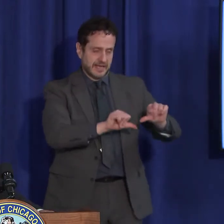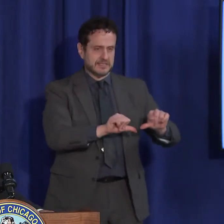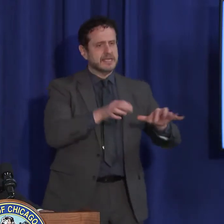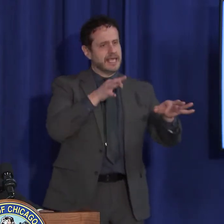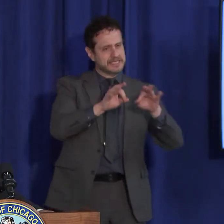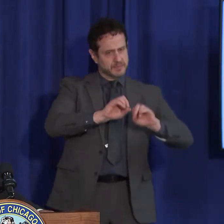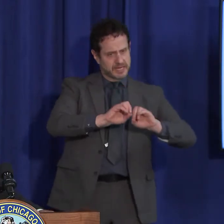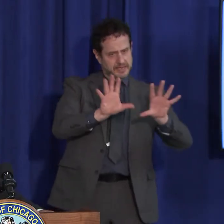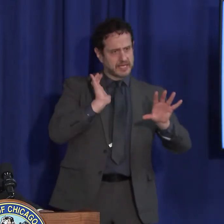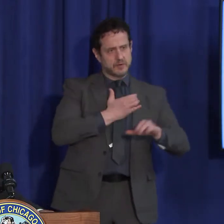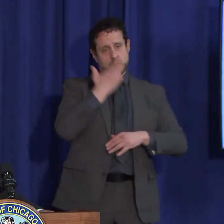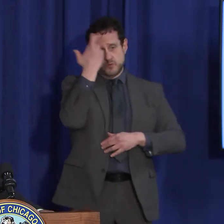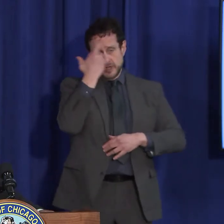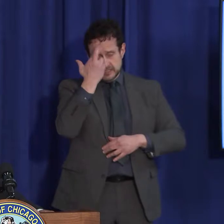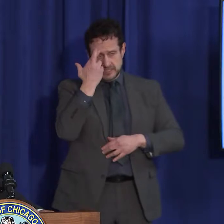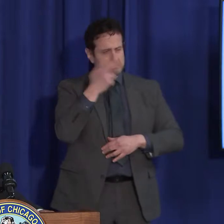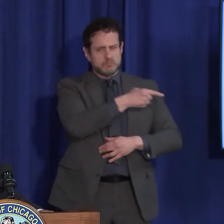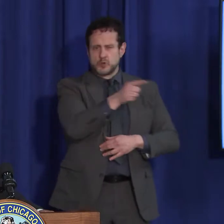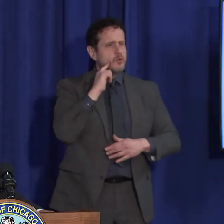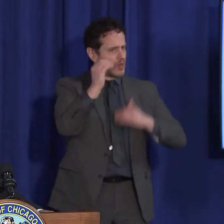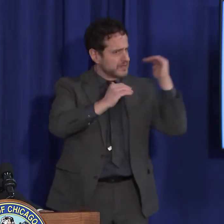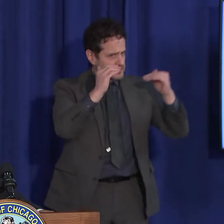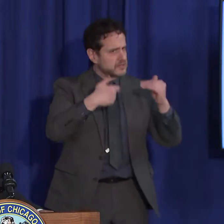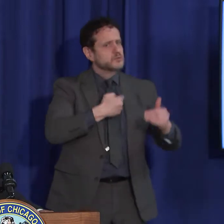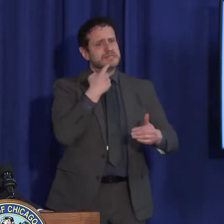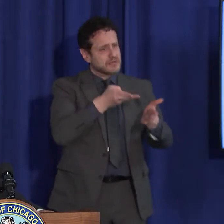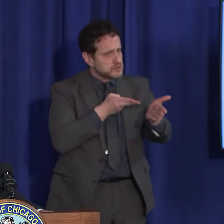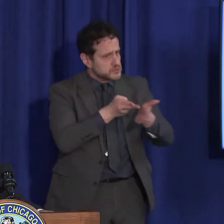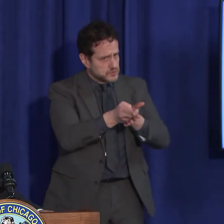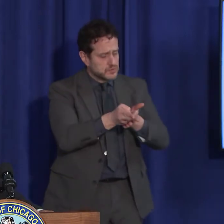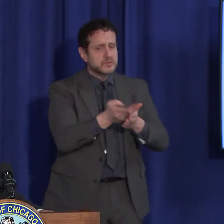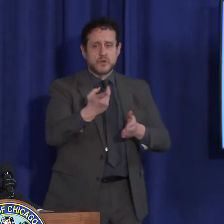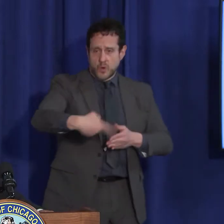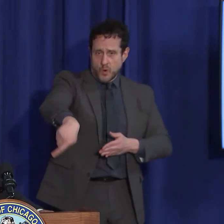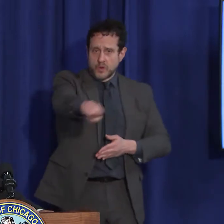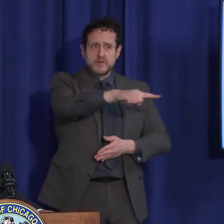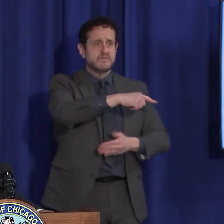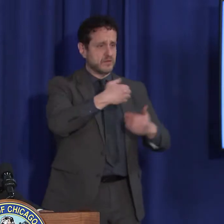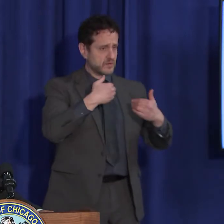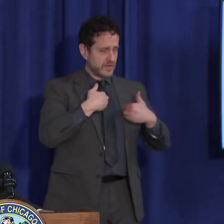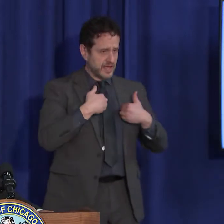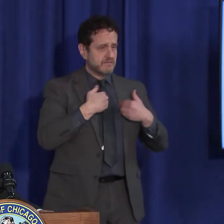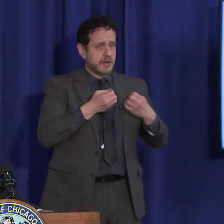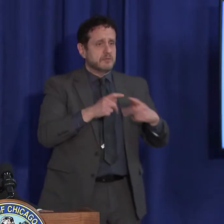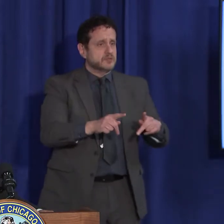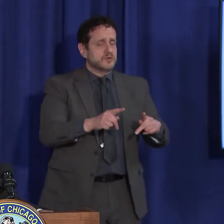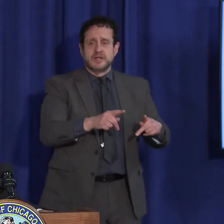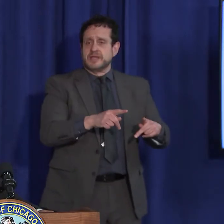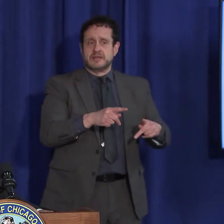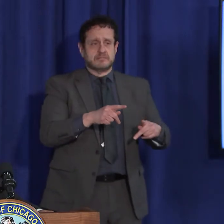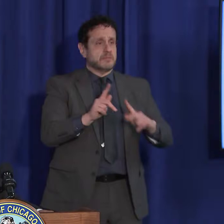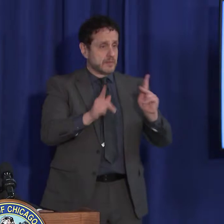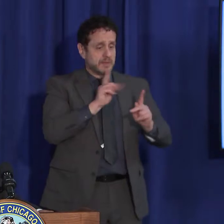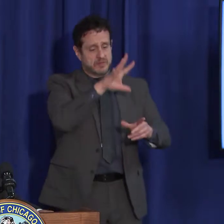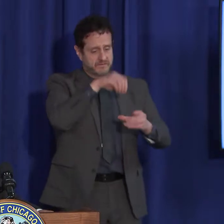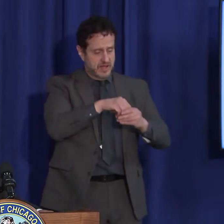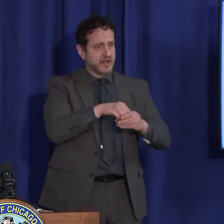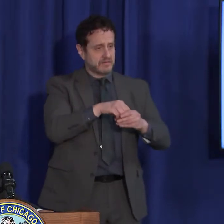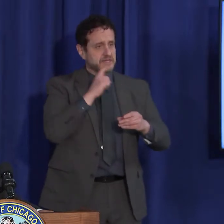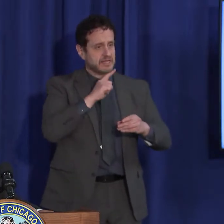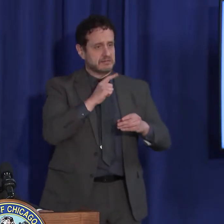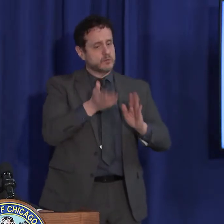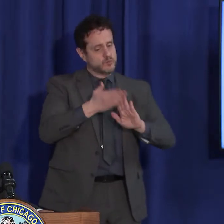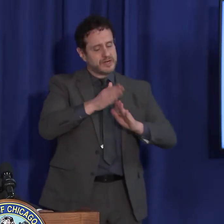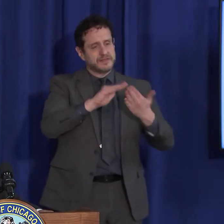adults, telling you the truth, and giving you an opportunity, all the relevant stakeholders, to weigh in before